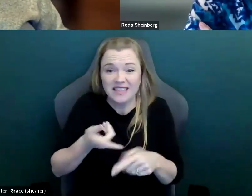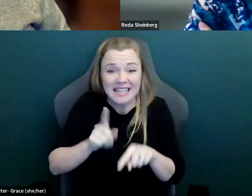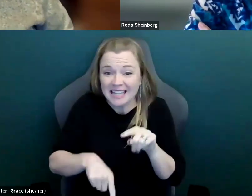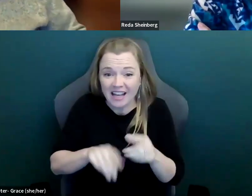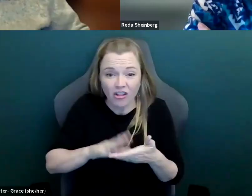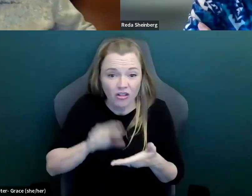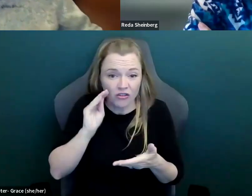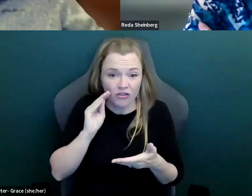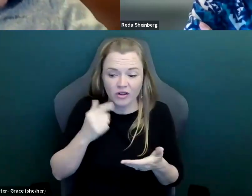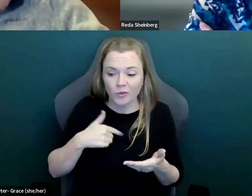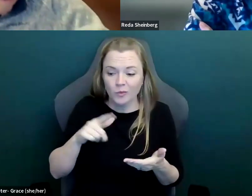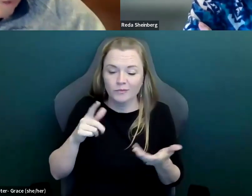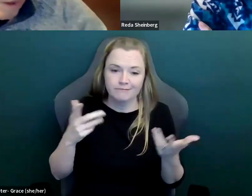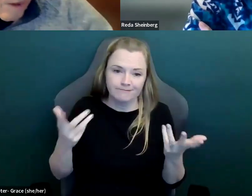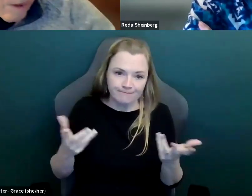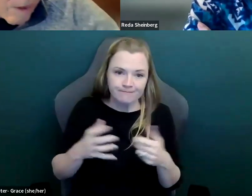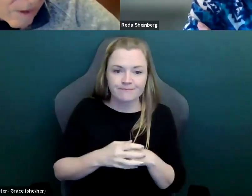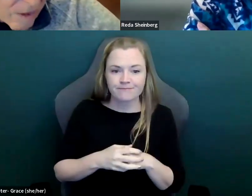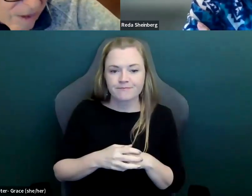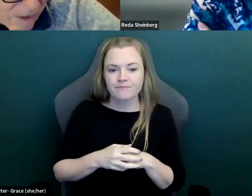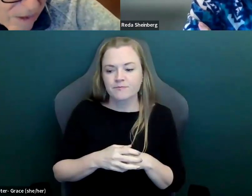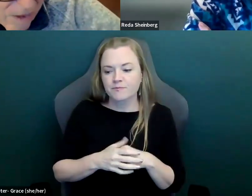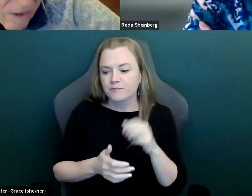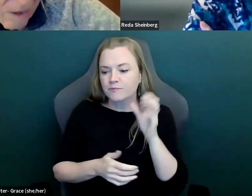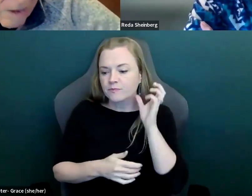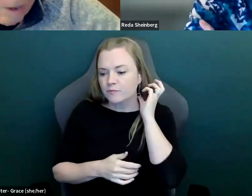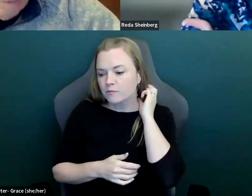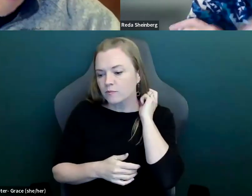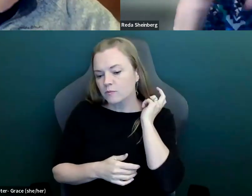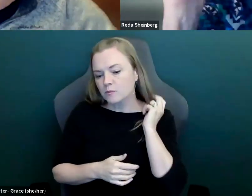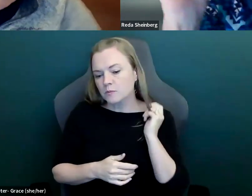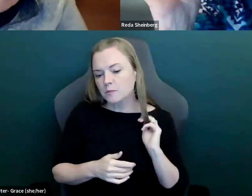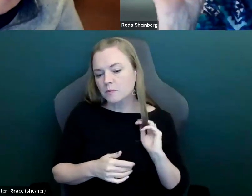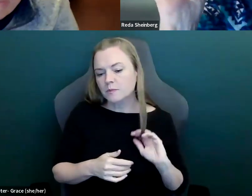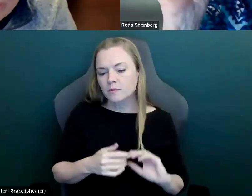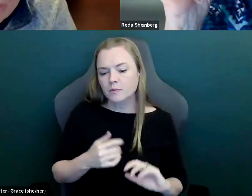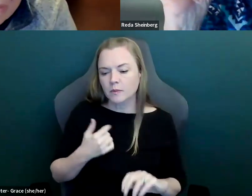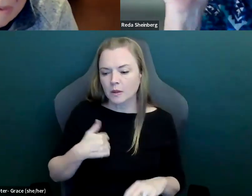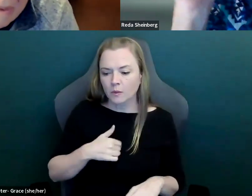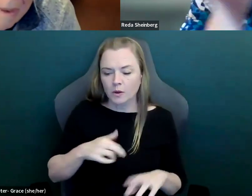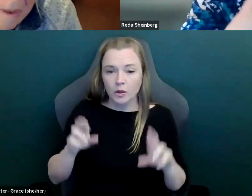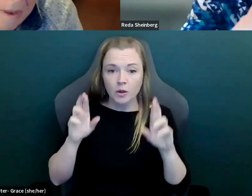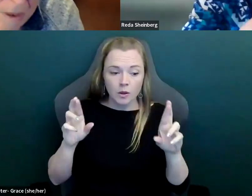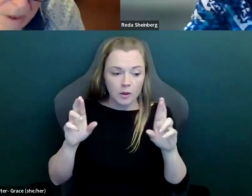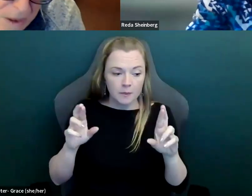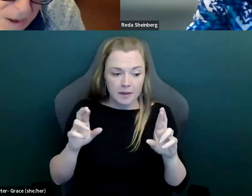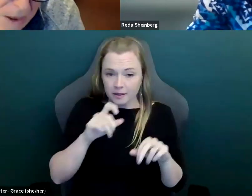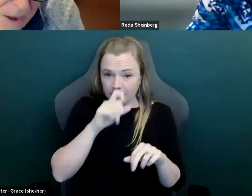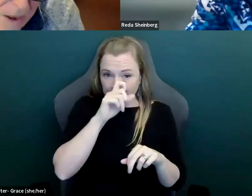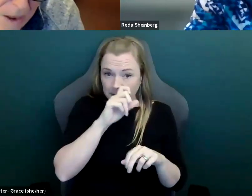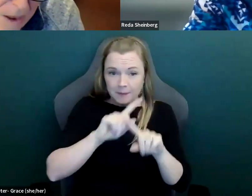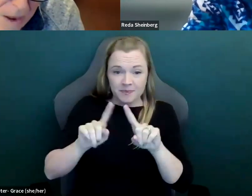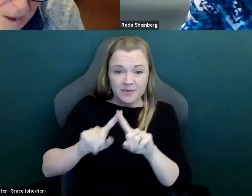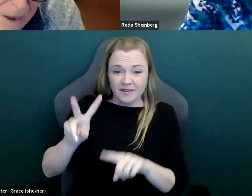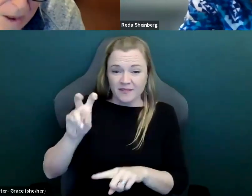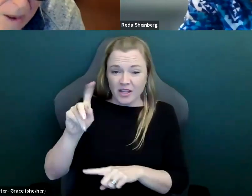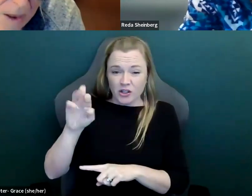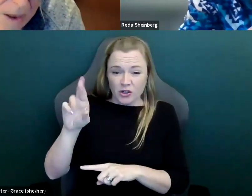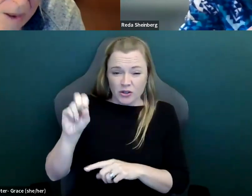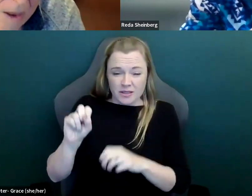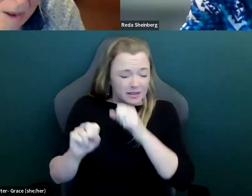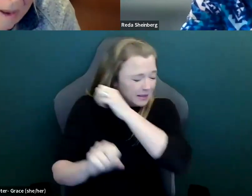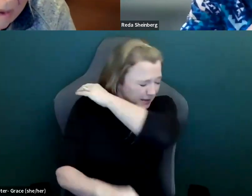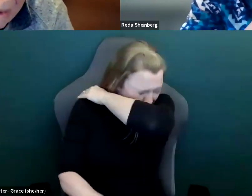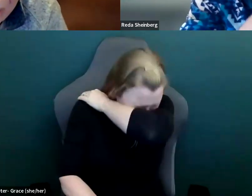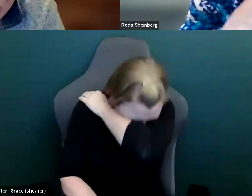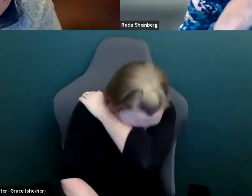need help and guidance. So we're hoping that some of our vendors, integrated living opportunities, and